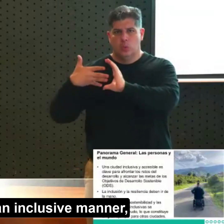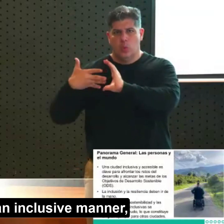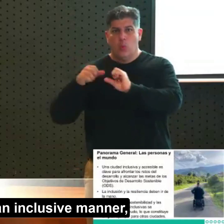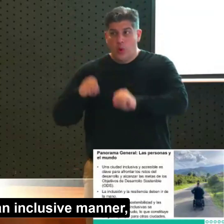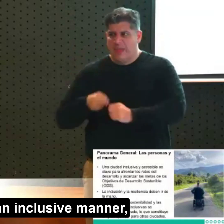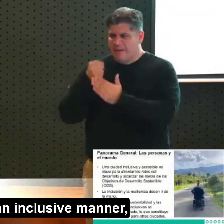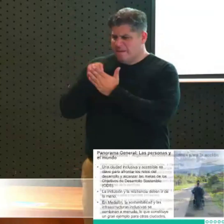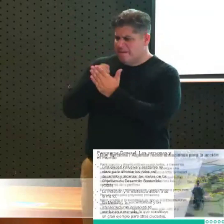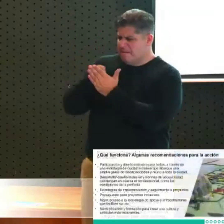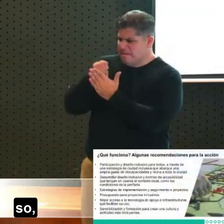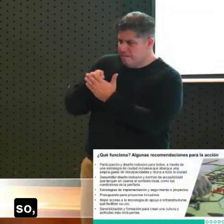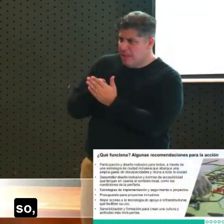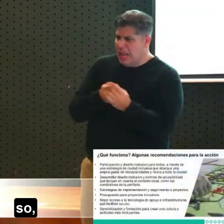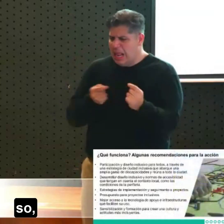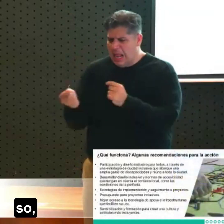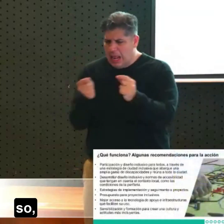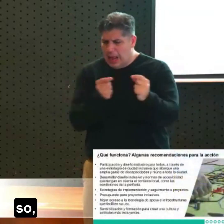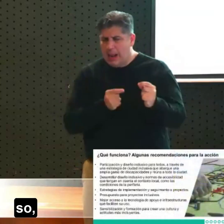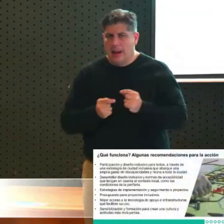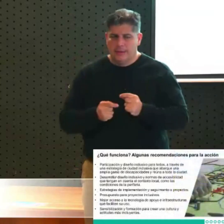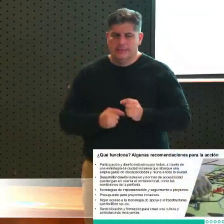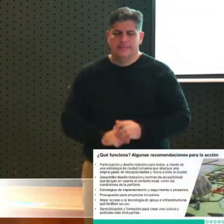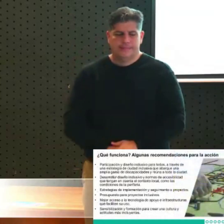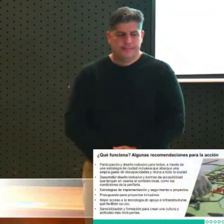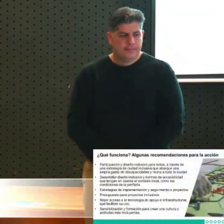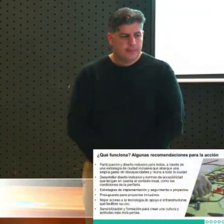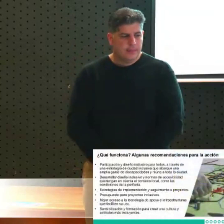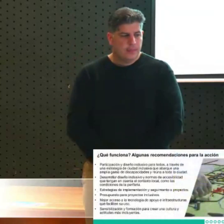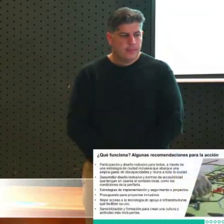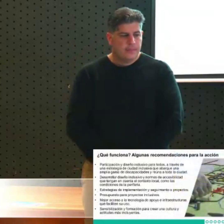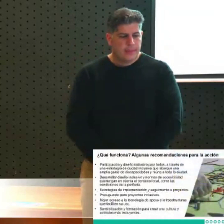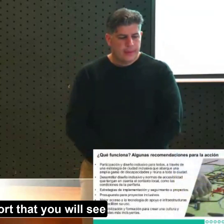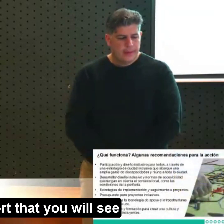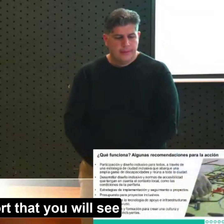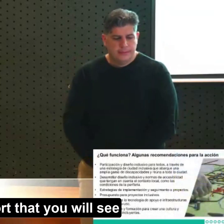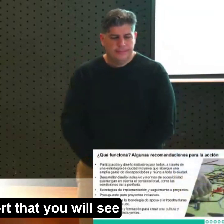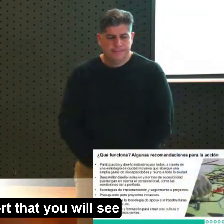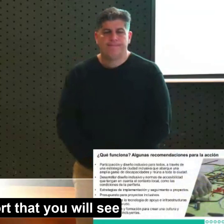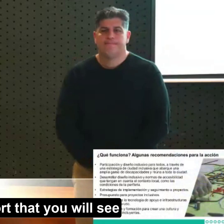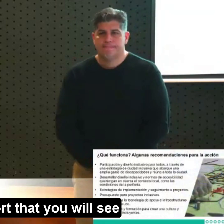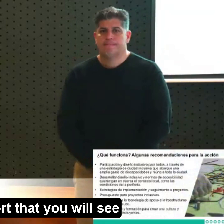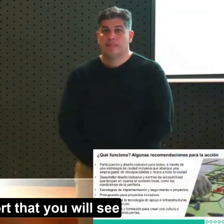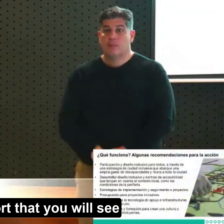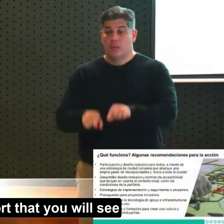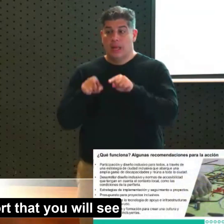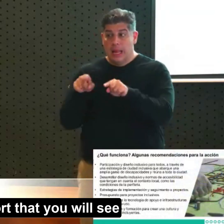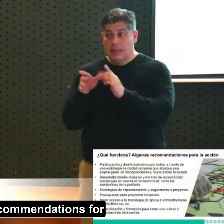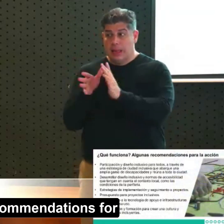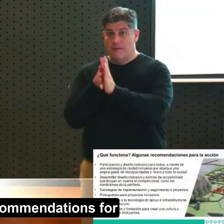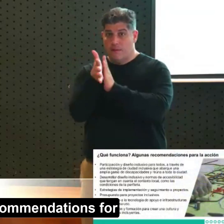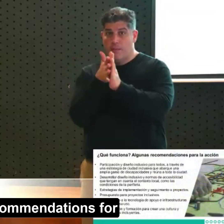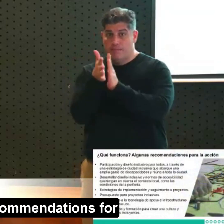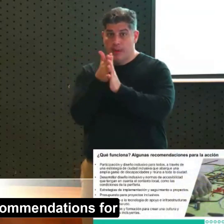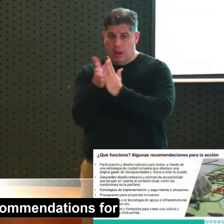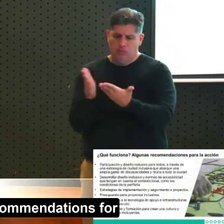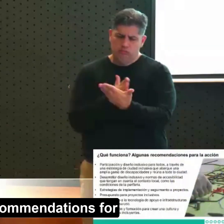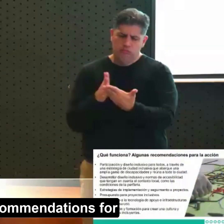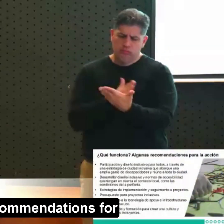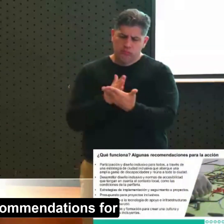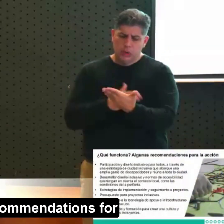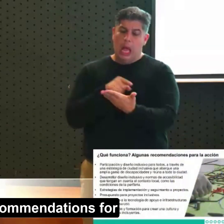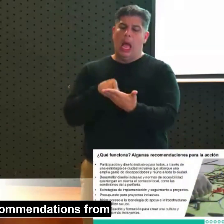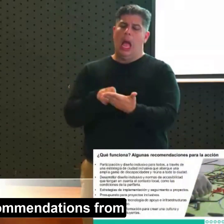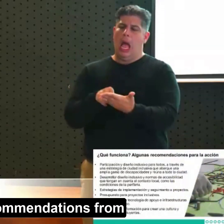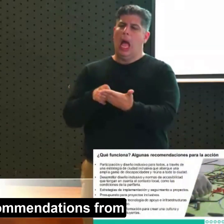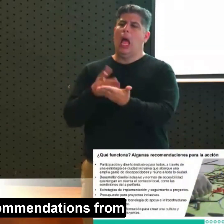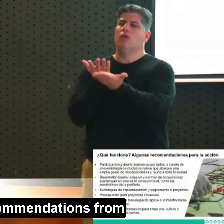inclusive manner. So in the report, you will see lots of